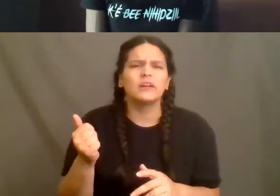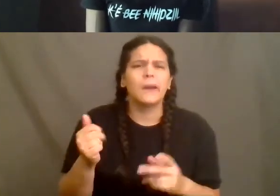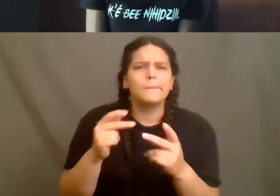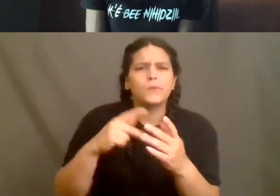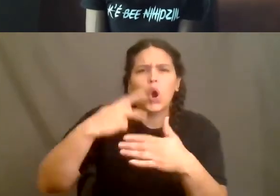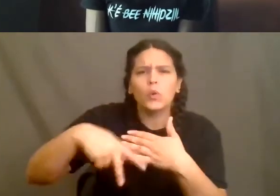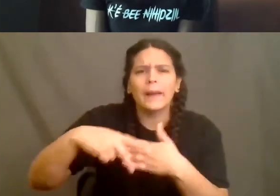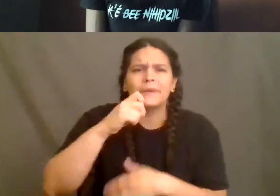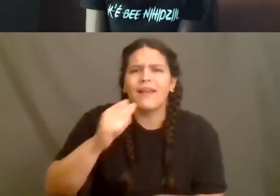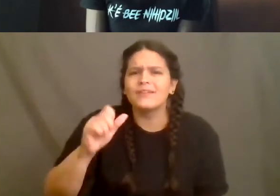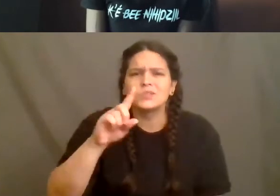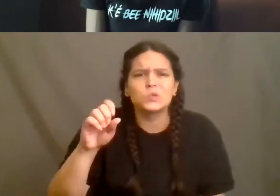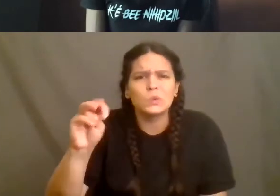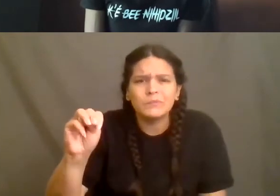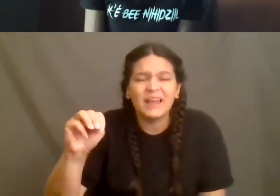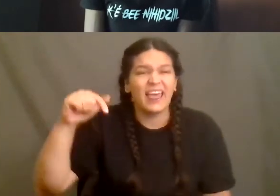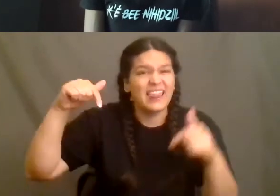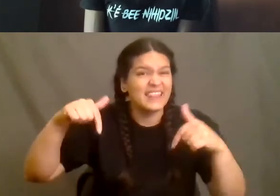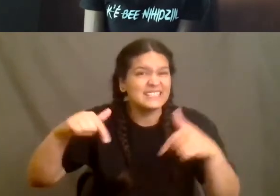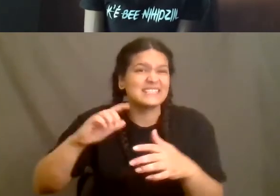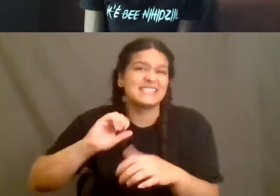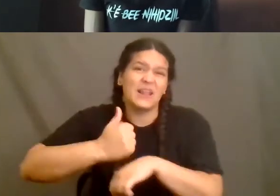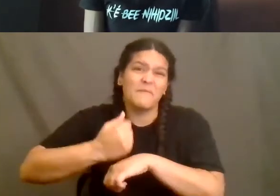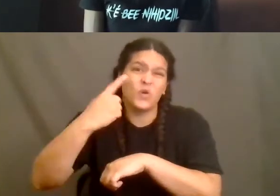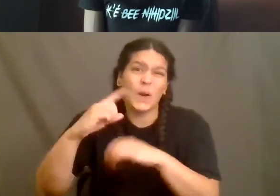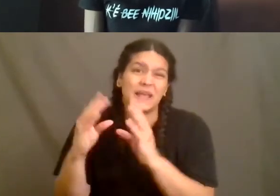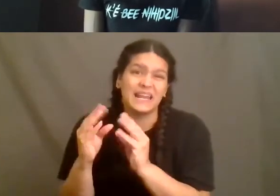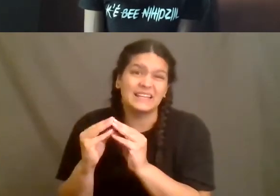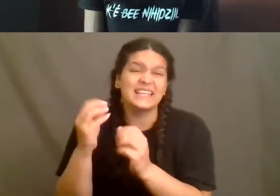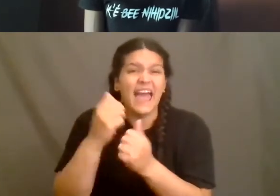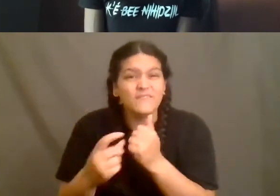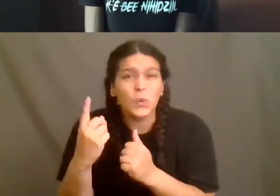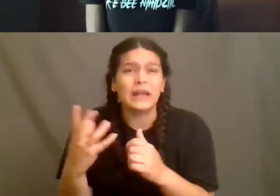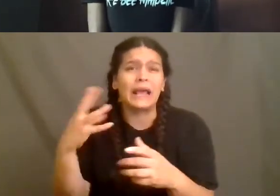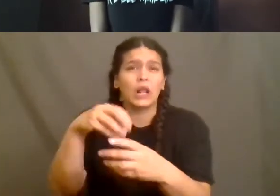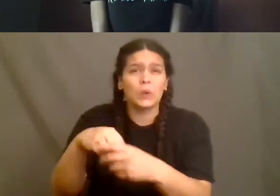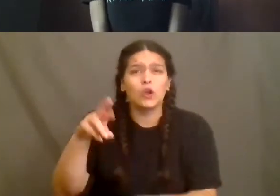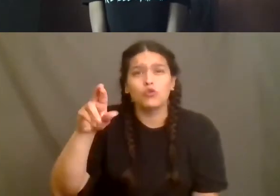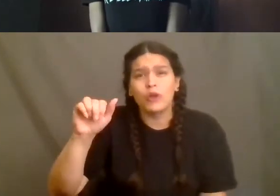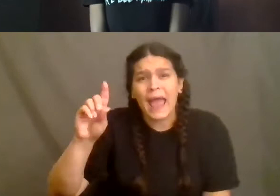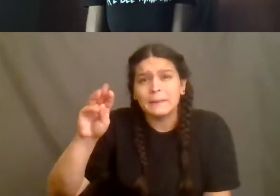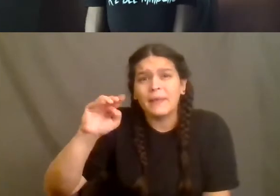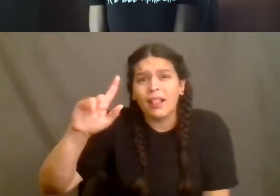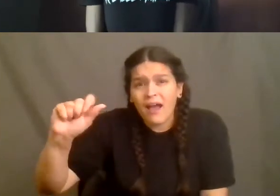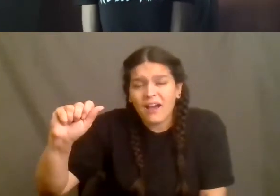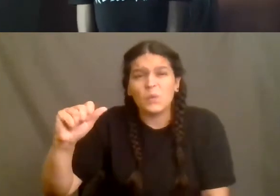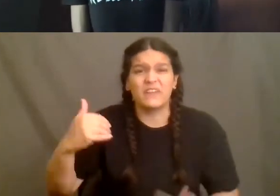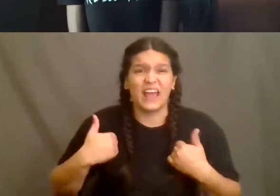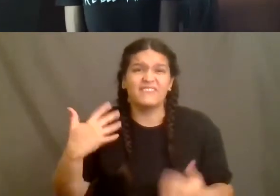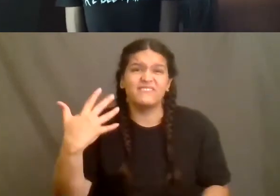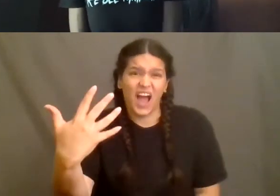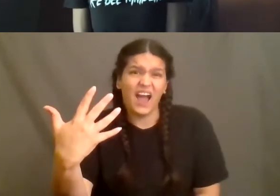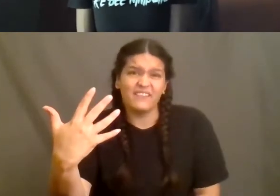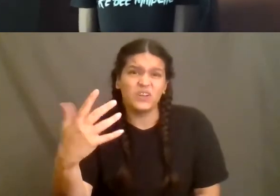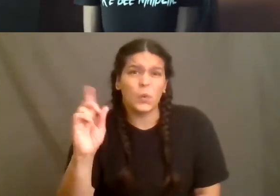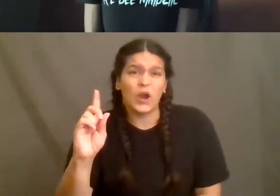for meetings. Out of everyone, including Radmilla Cody, we have had 5 where the sound has been